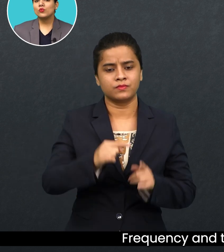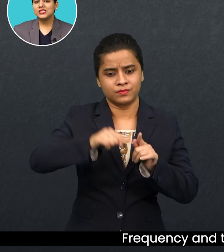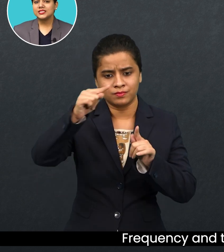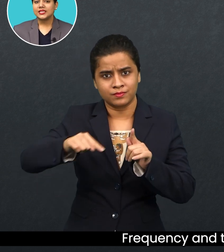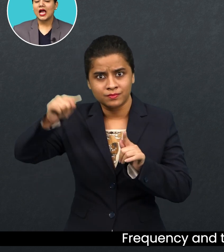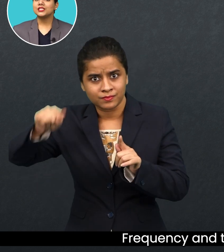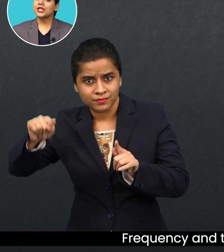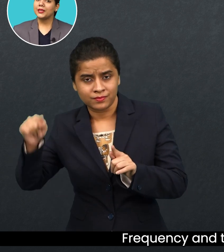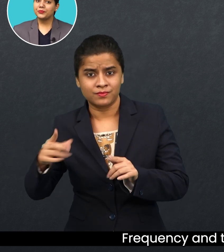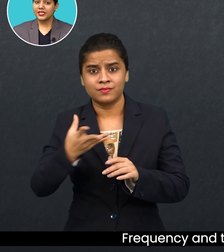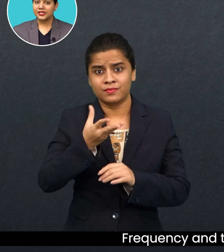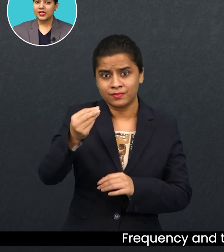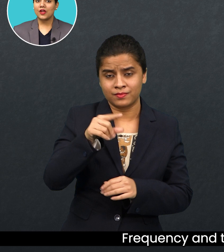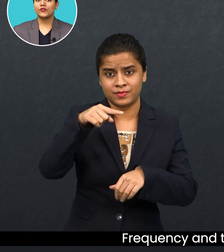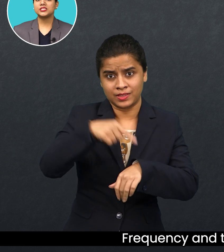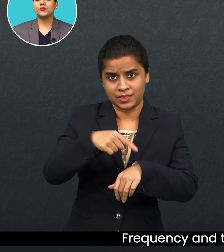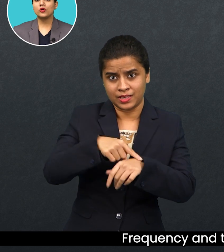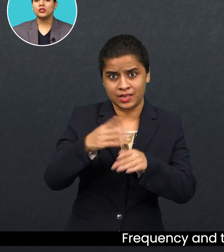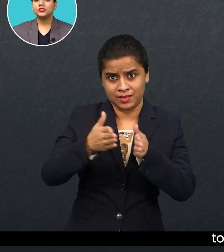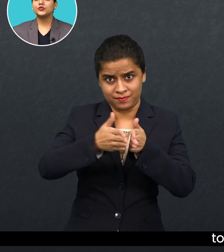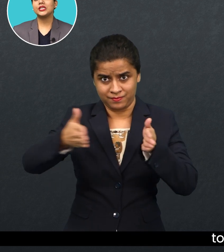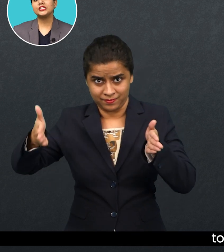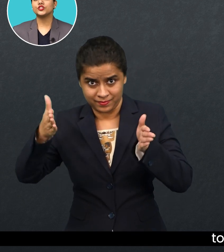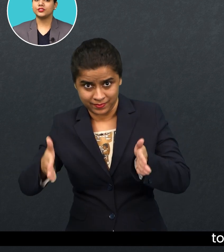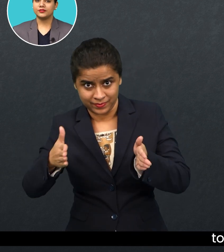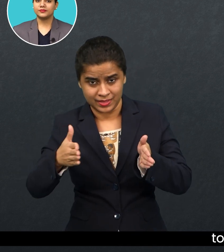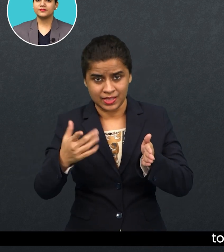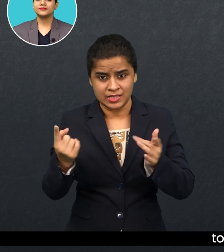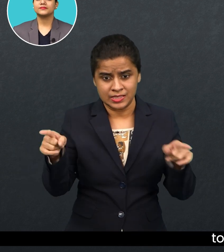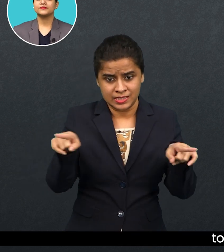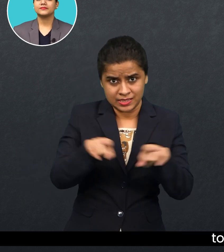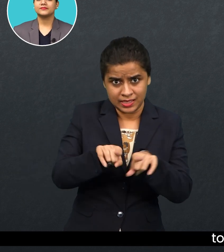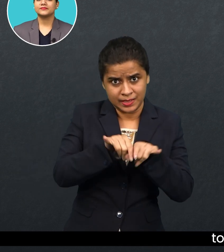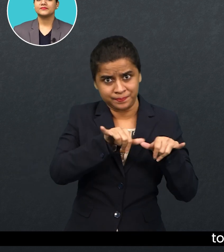Frequency and time period of the reciprocal to each other.